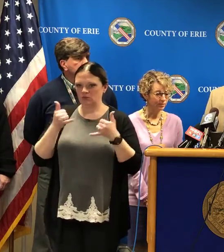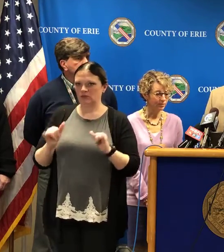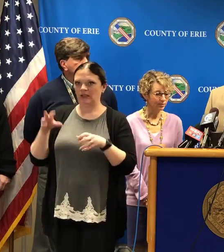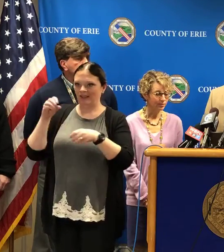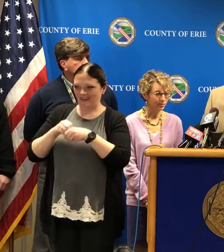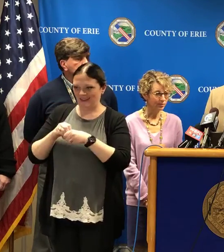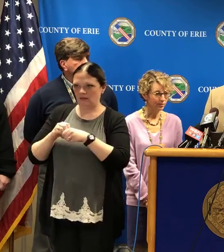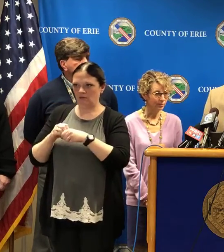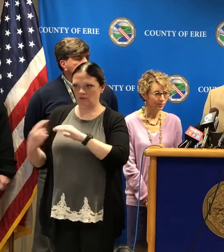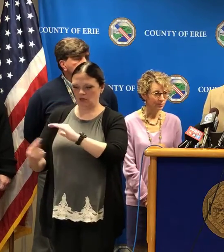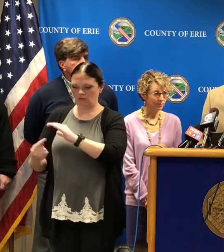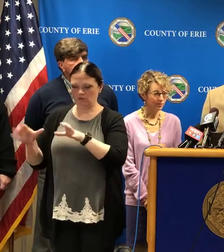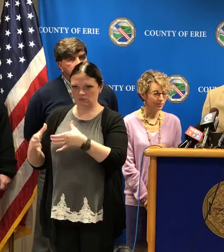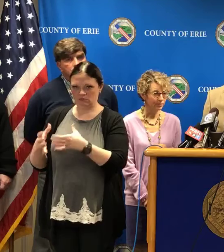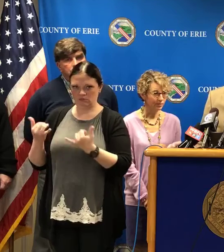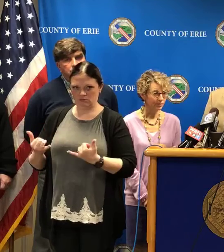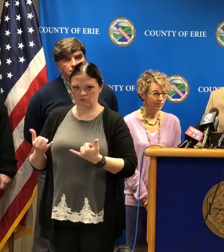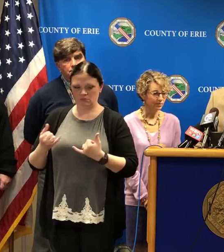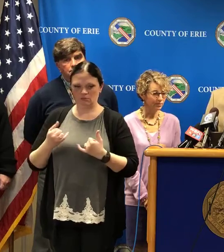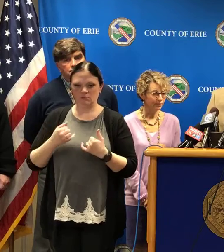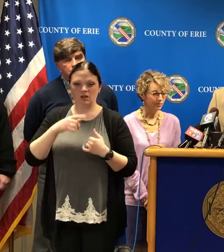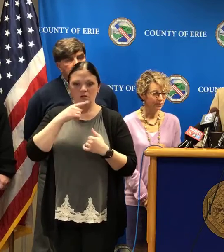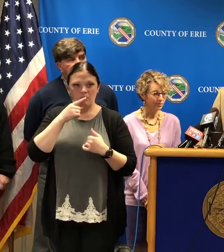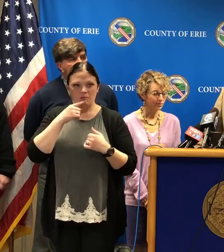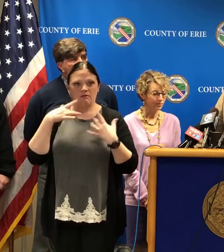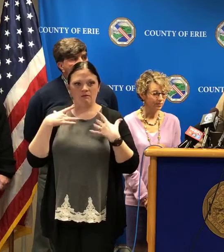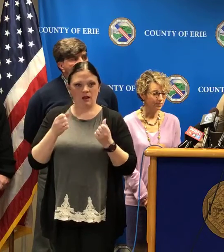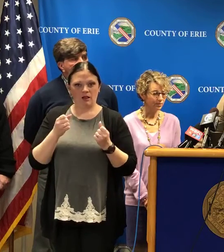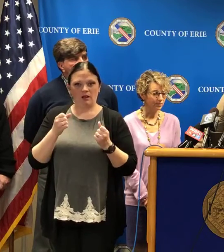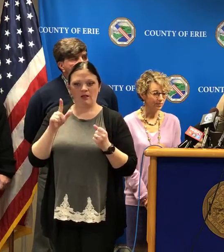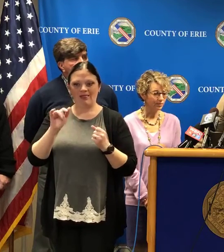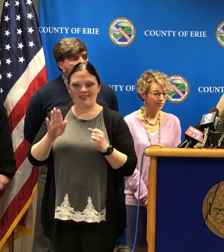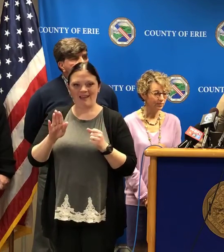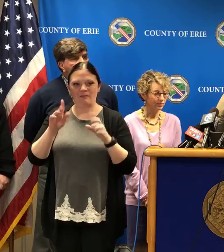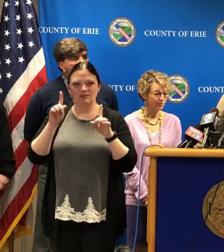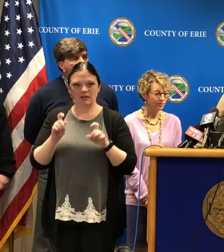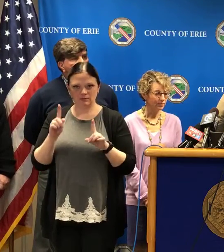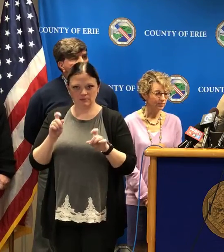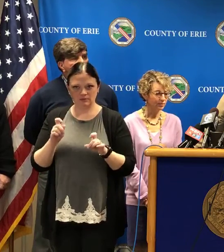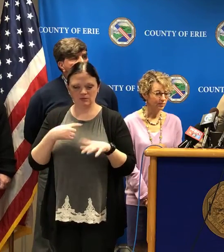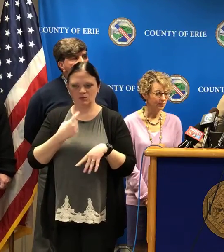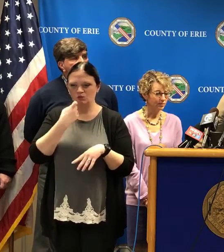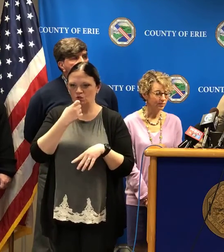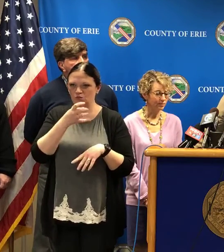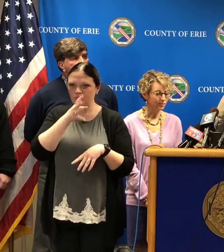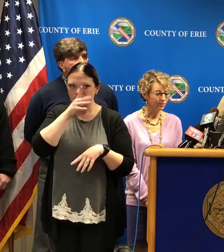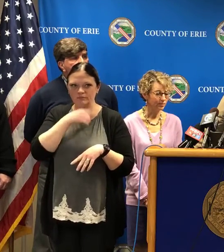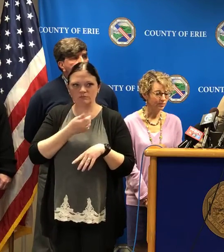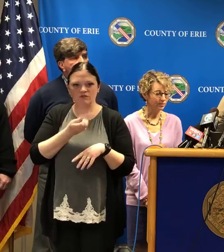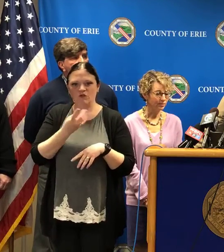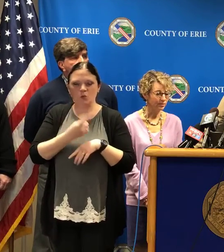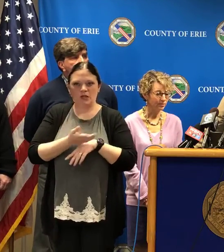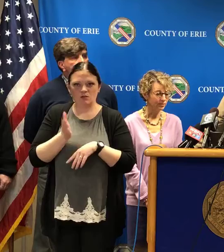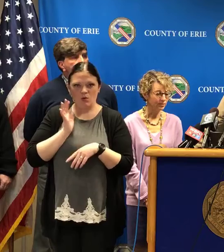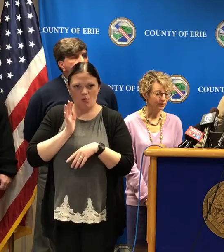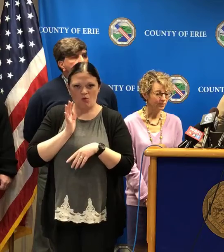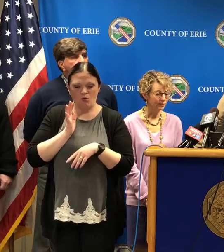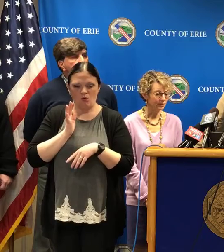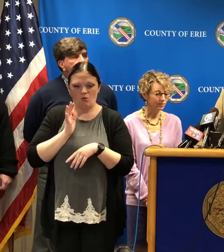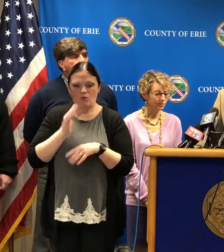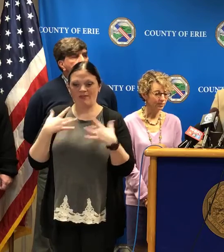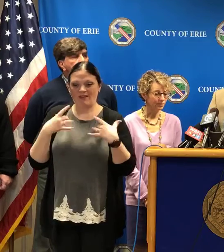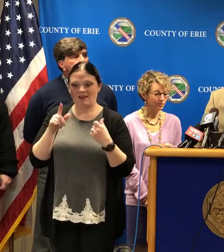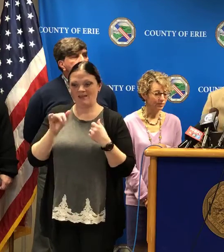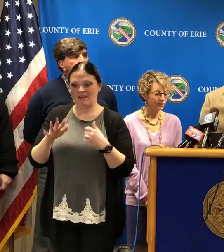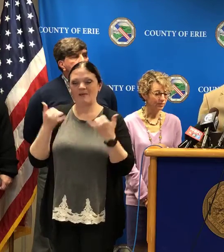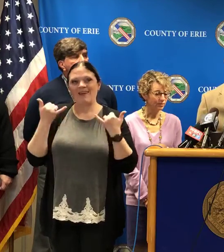we speak. Public health lab testing capability. As we spoke a couple days ago, the Erie County Public Health Lab now has